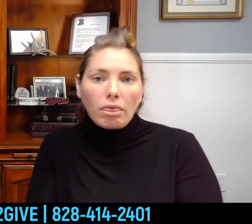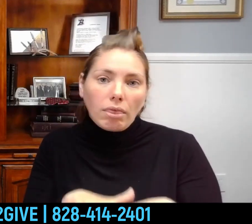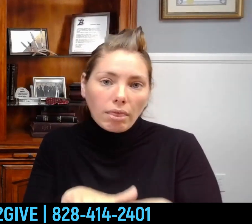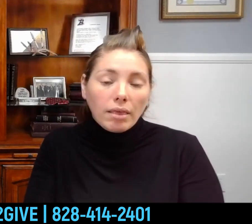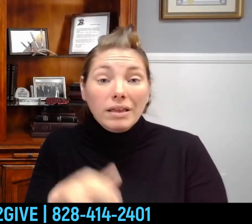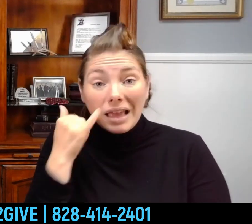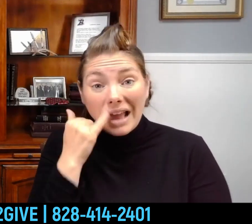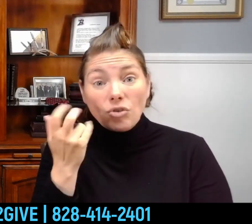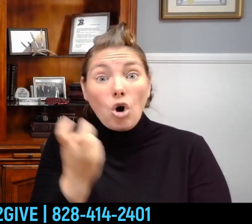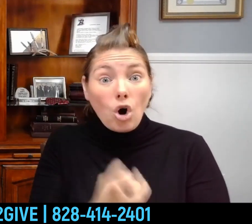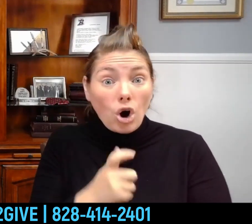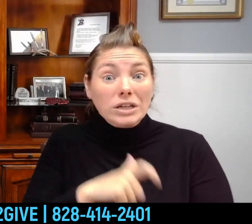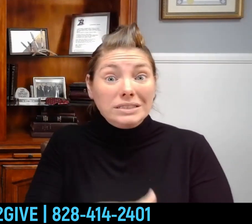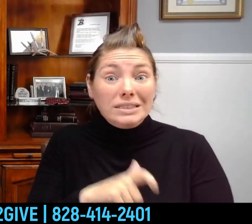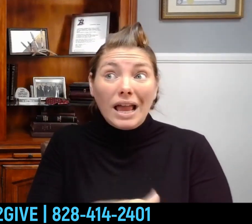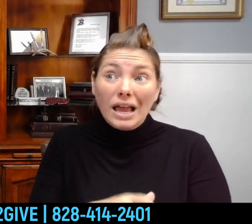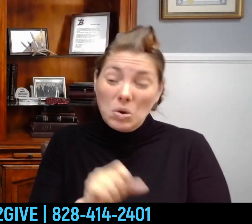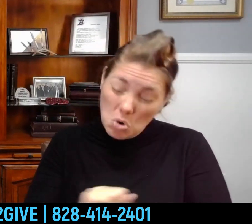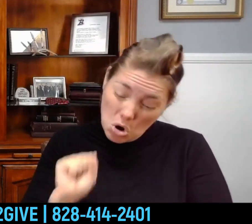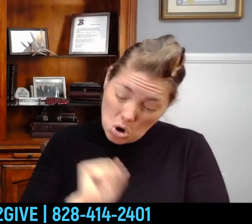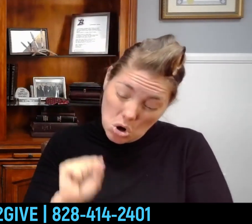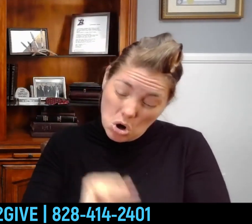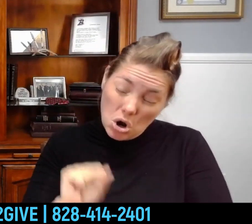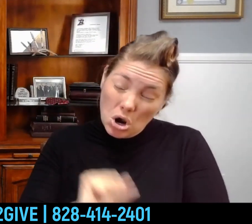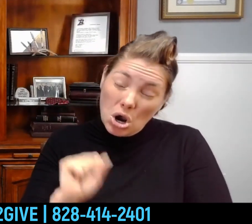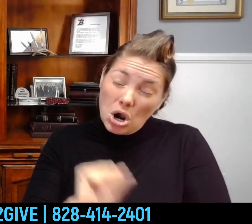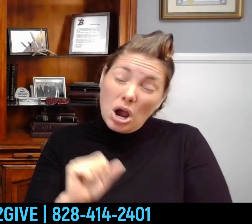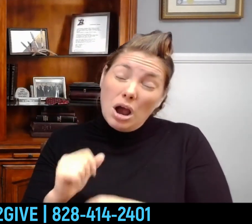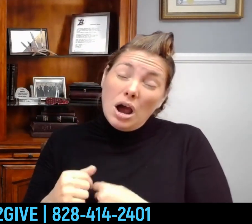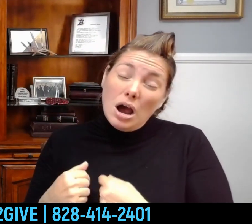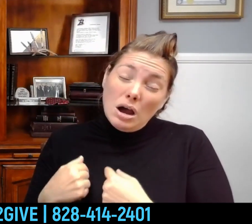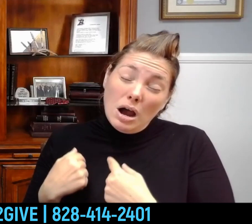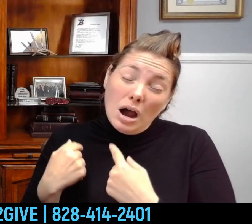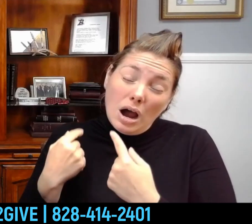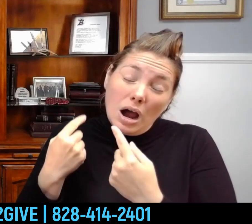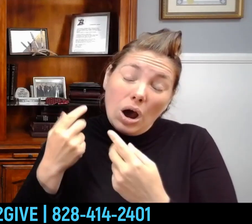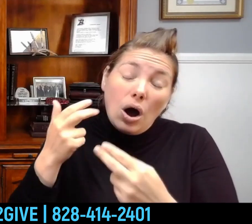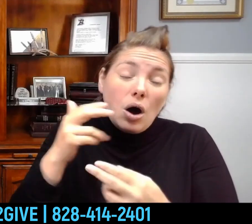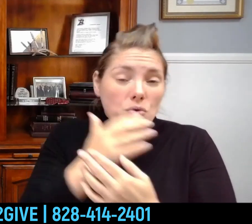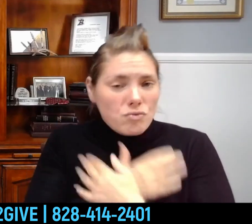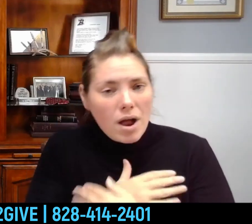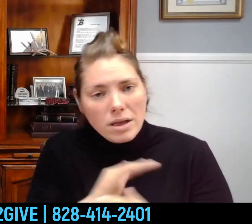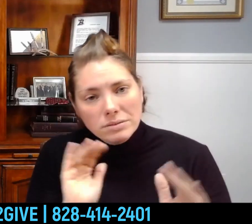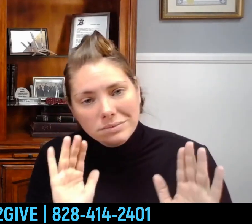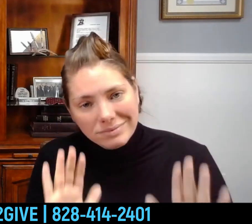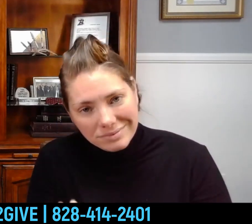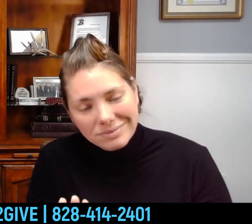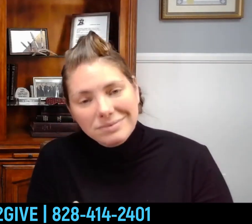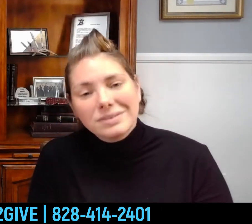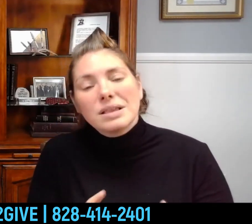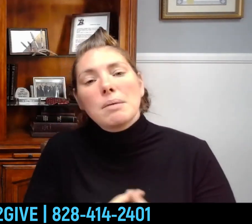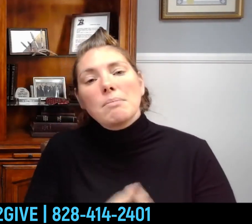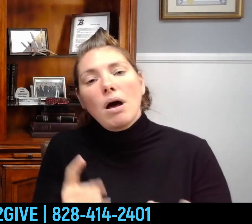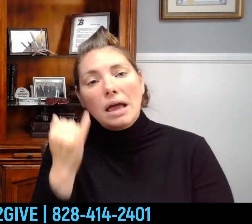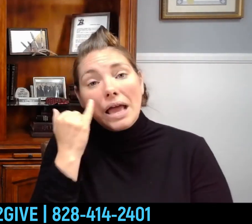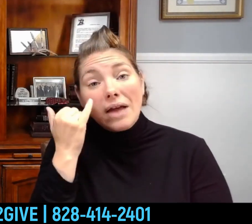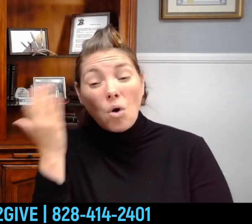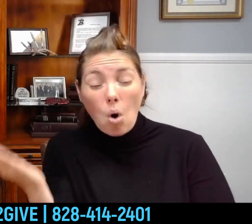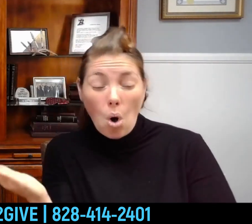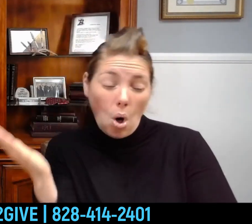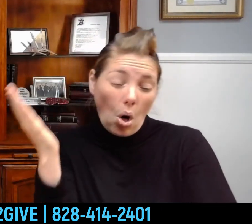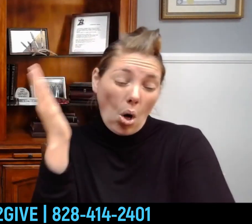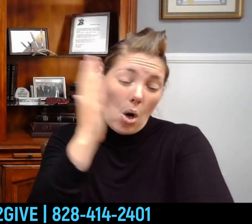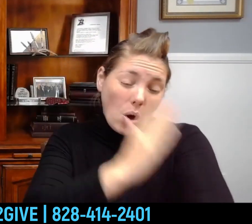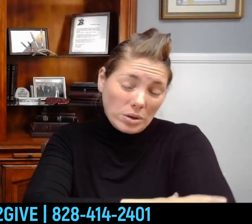had a hard day of work, please take a rest. You deserve it. But what I'm saying is, if you've got all day